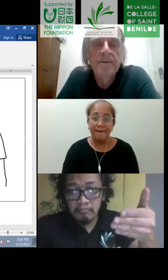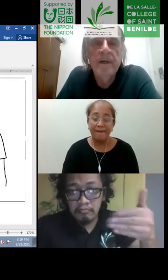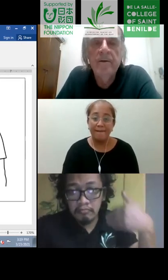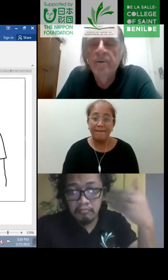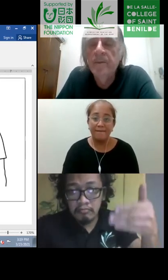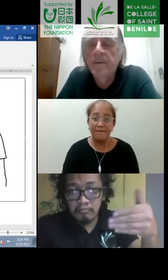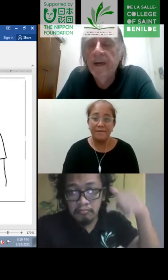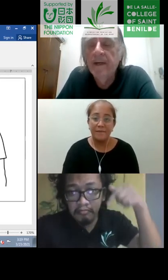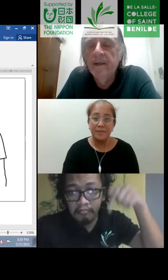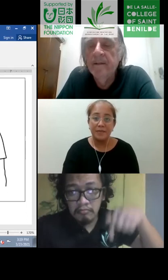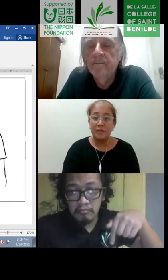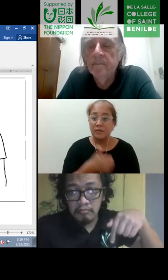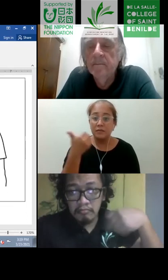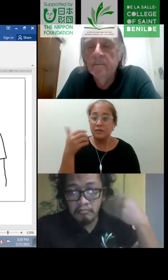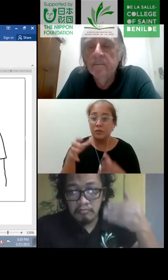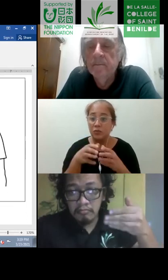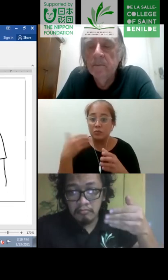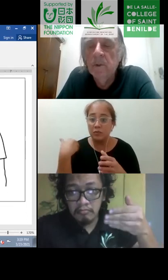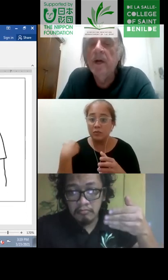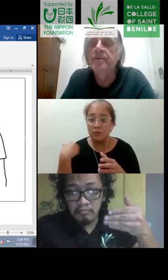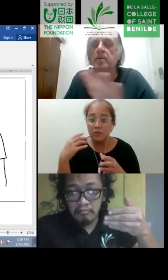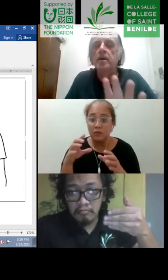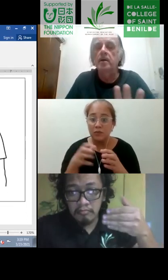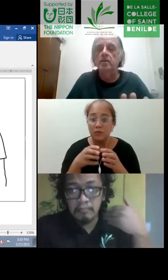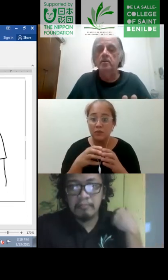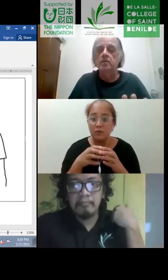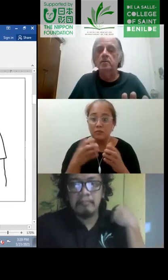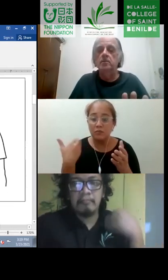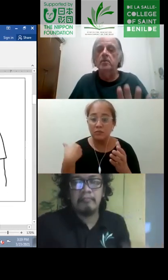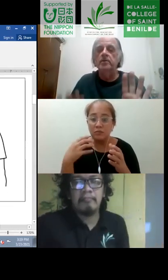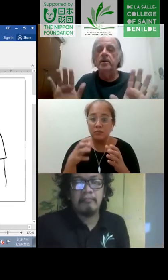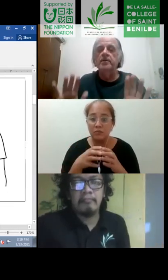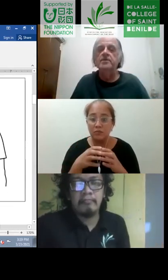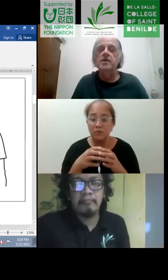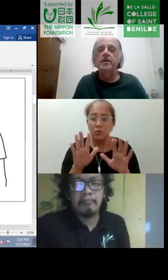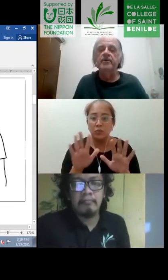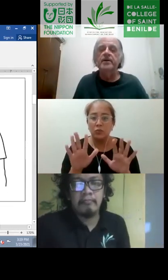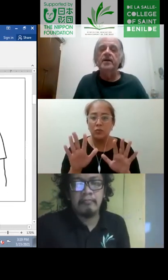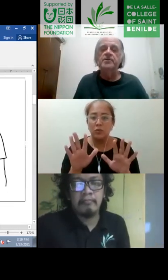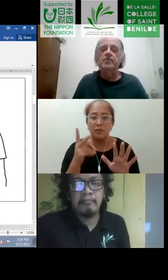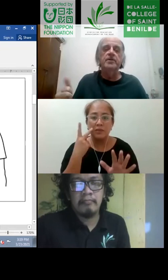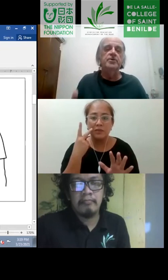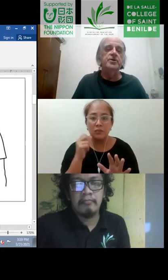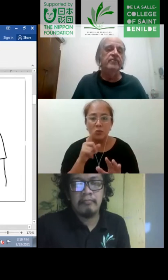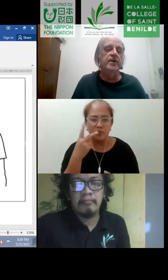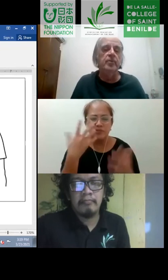has the second group come back in yet? Do you want me No, to no, keep going, or? No, I saw everything. I just